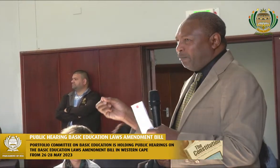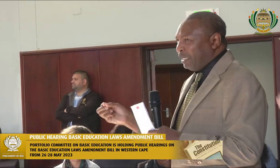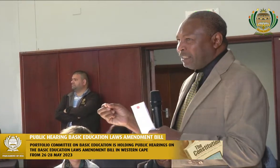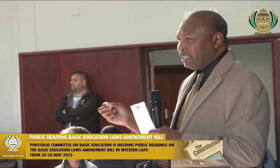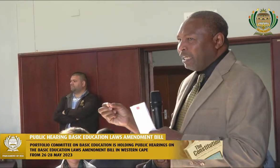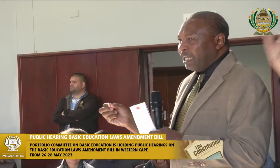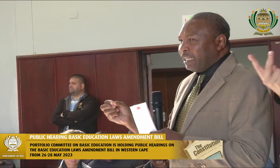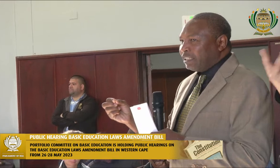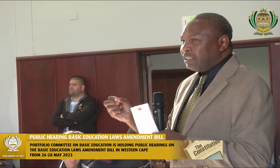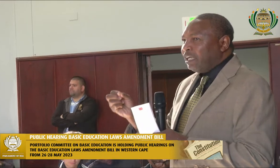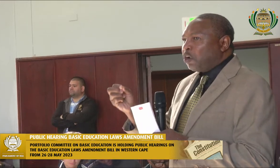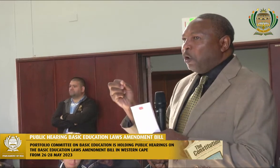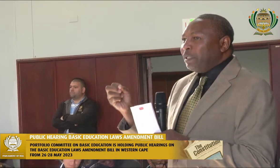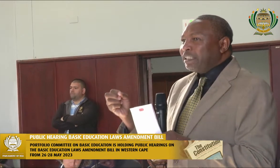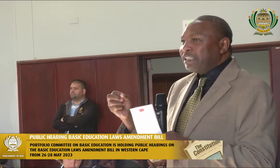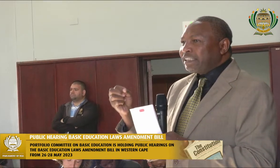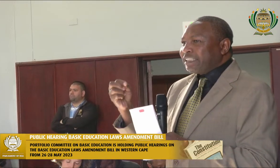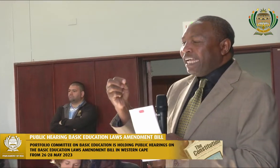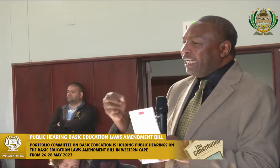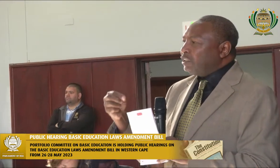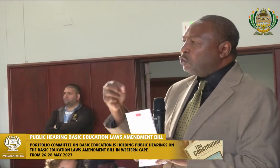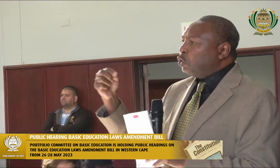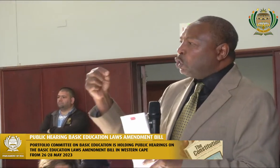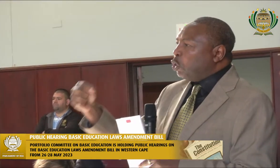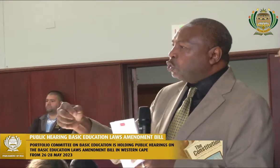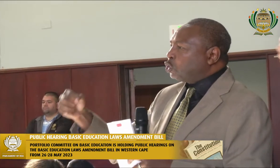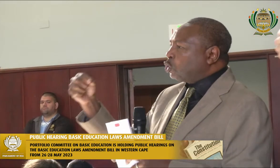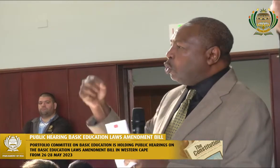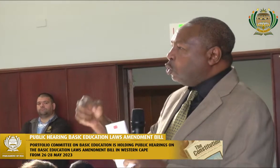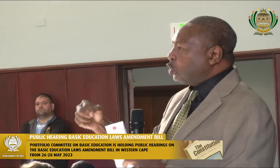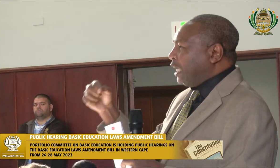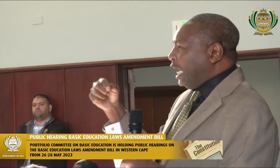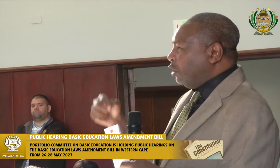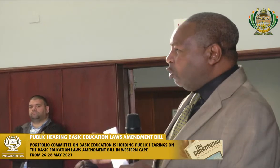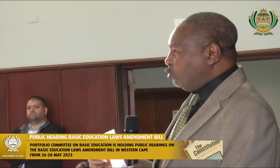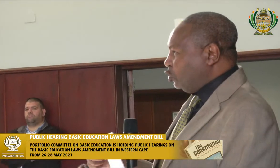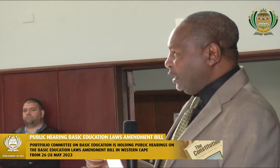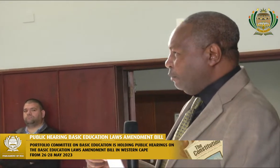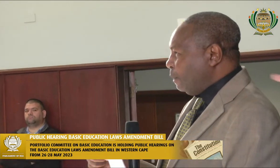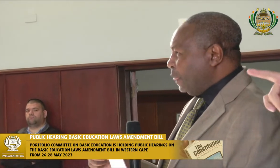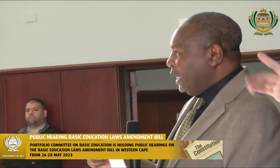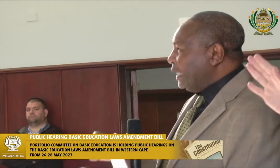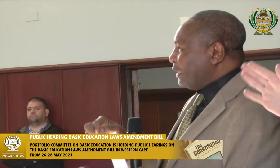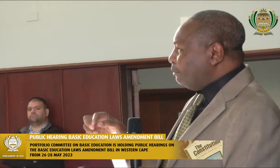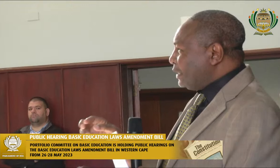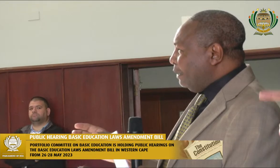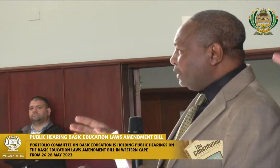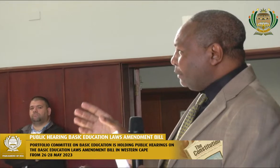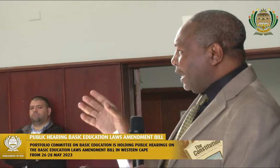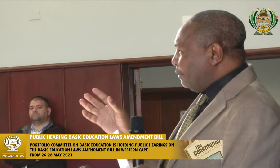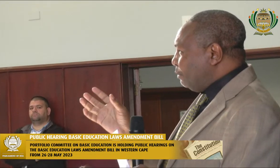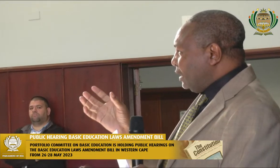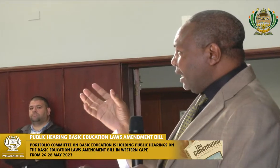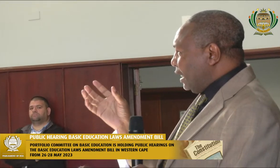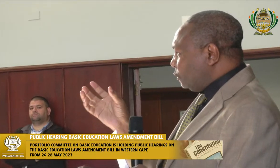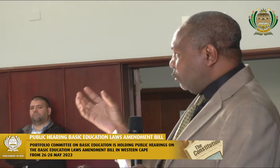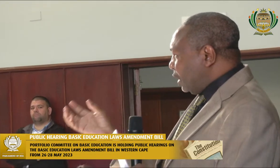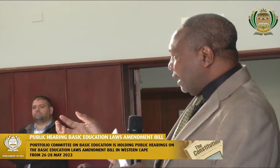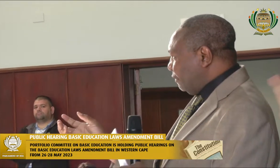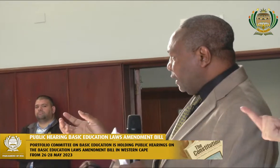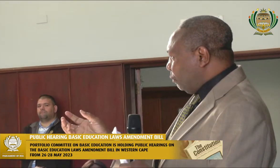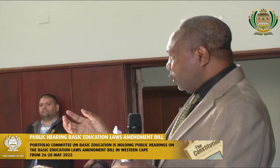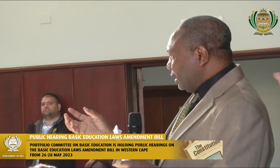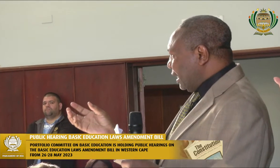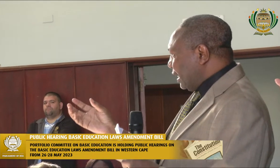authority, government, that communities tend to close schools unlawfully. Sometimes it might be a